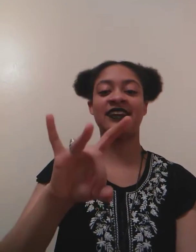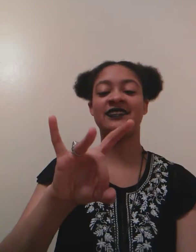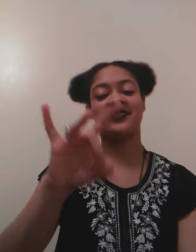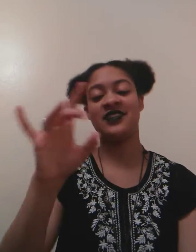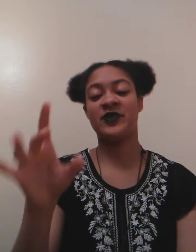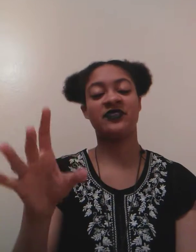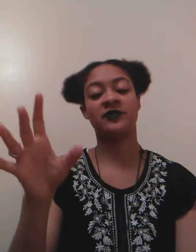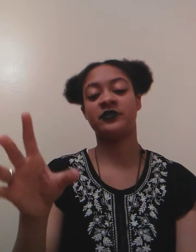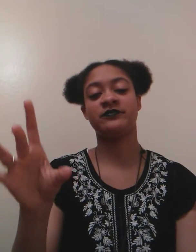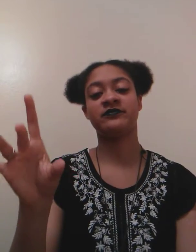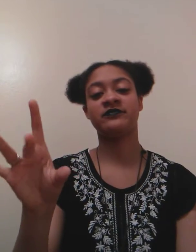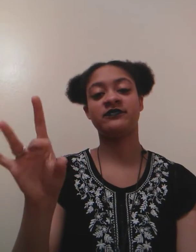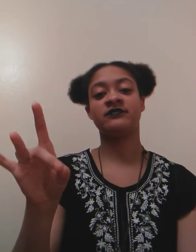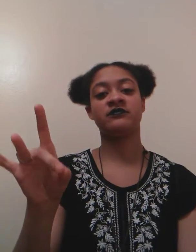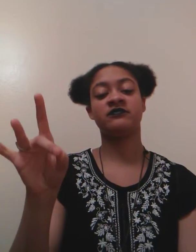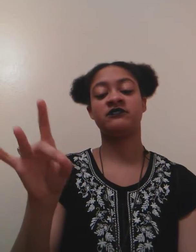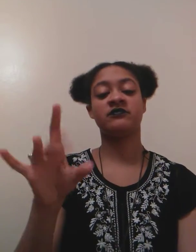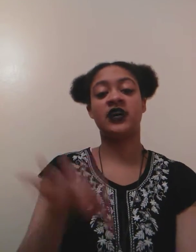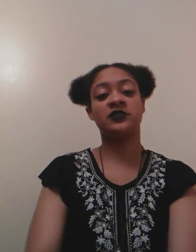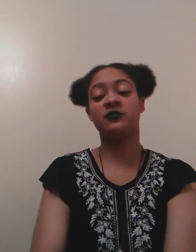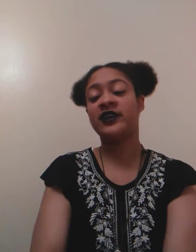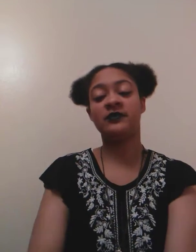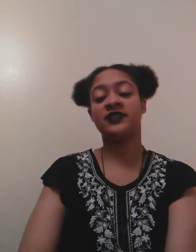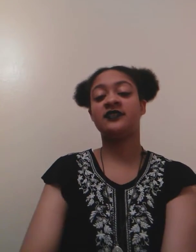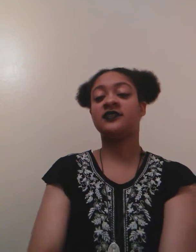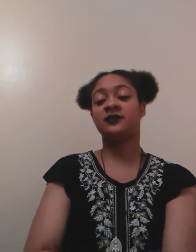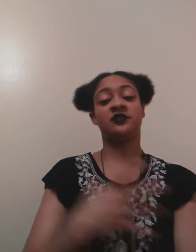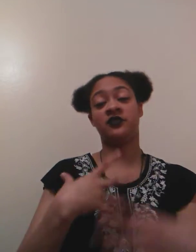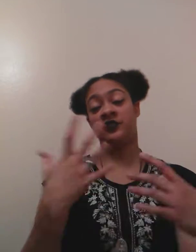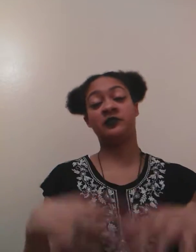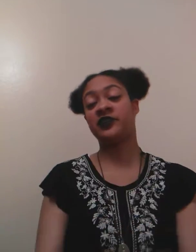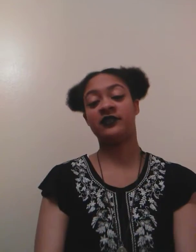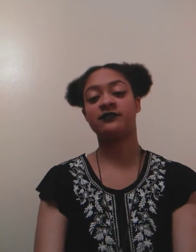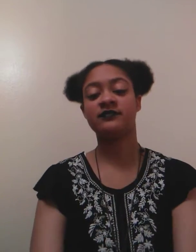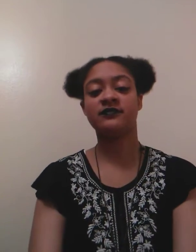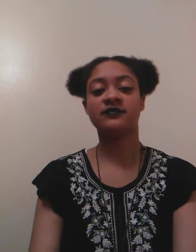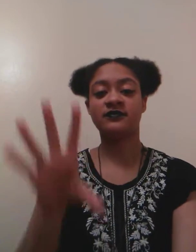78. See, I messed up there. I'm still making mistakes because I'm still learning, but